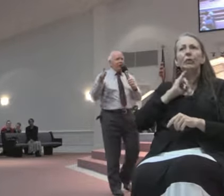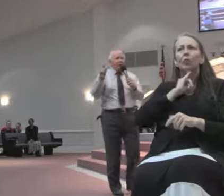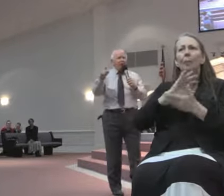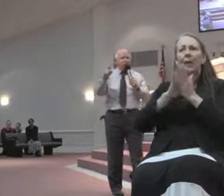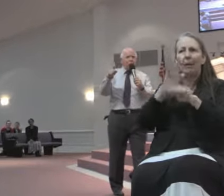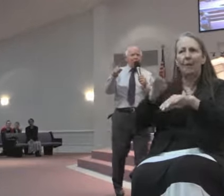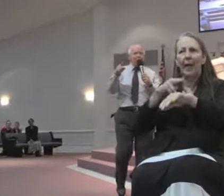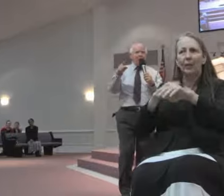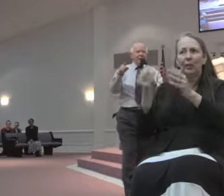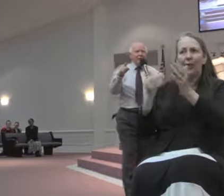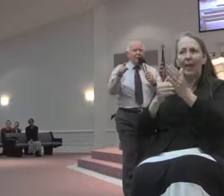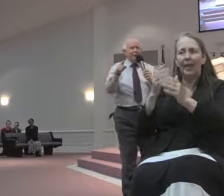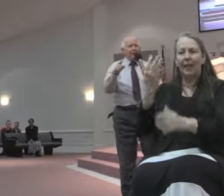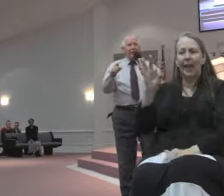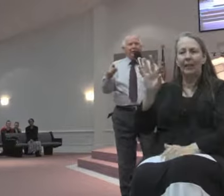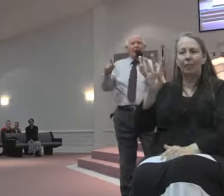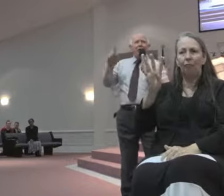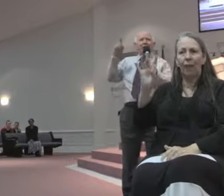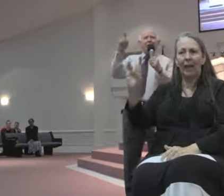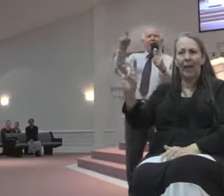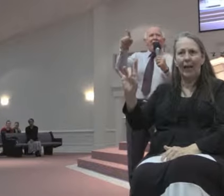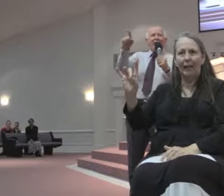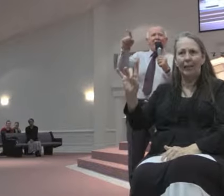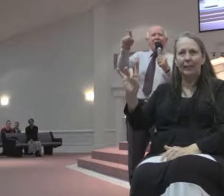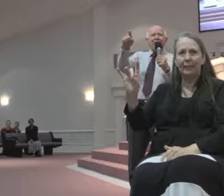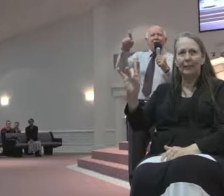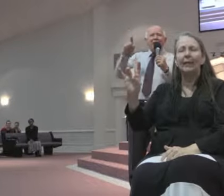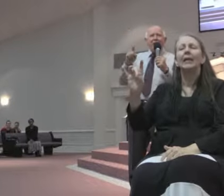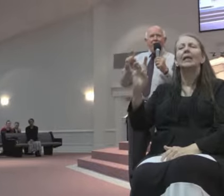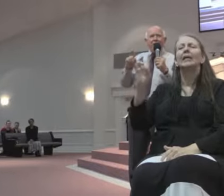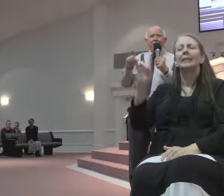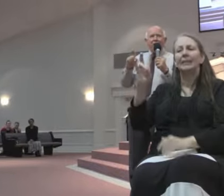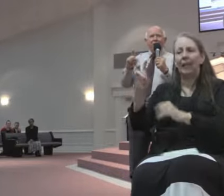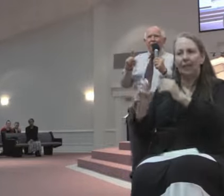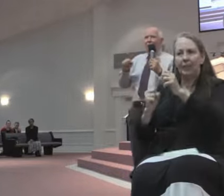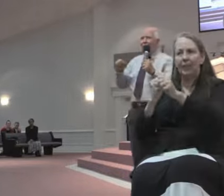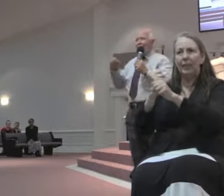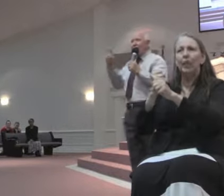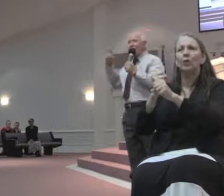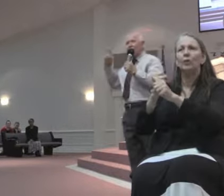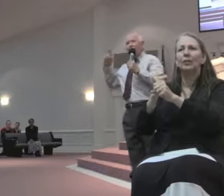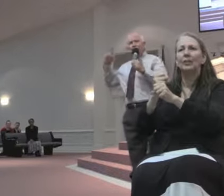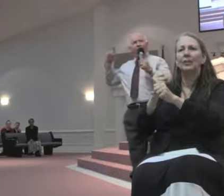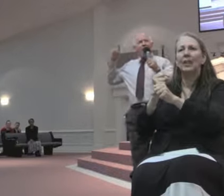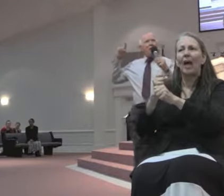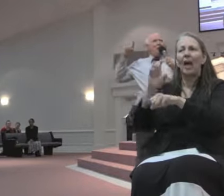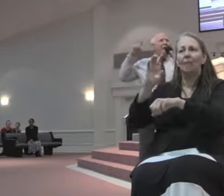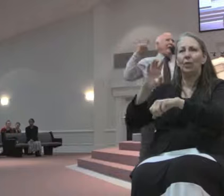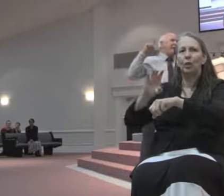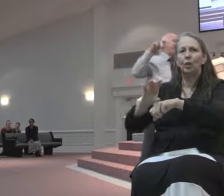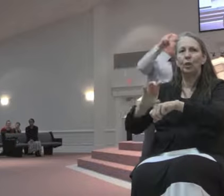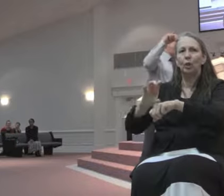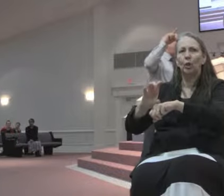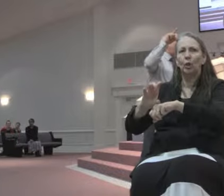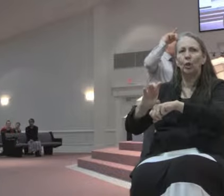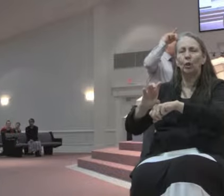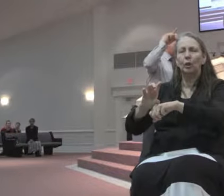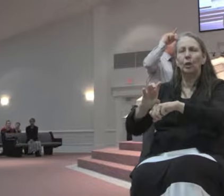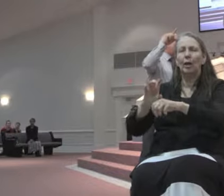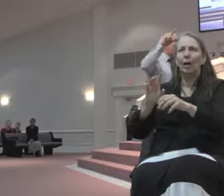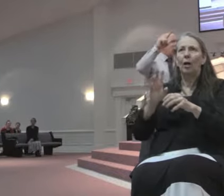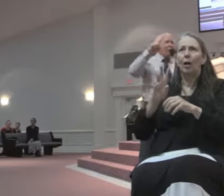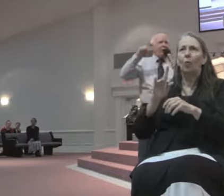1948, he said that's when the 70 years of the church being in